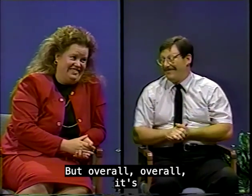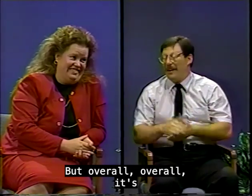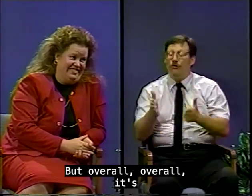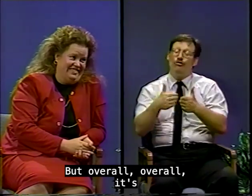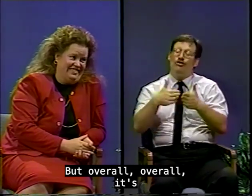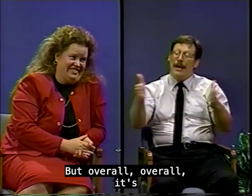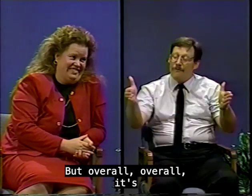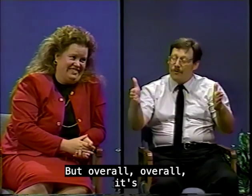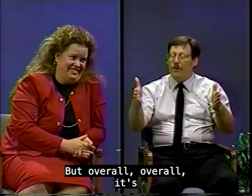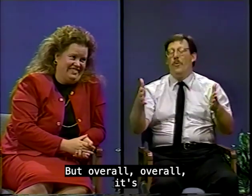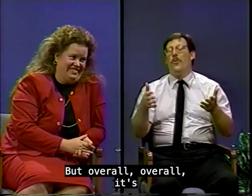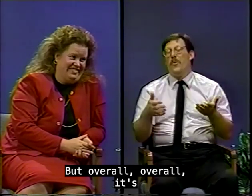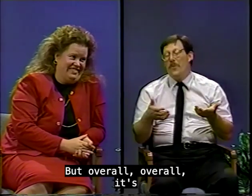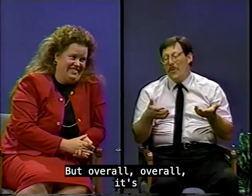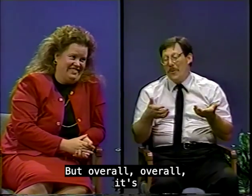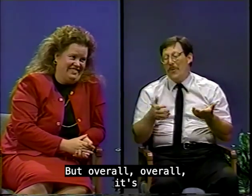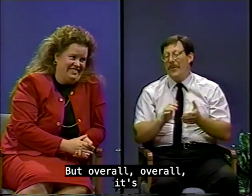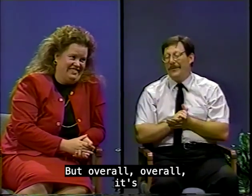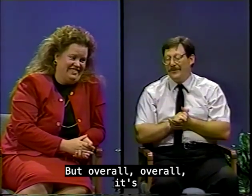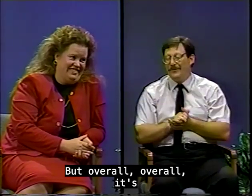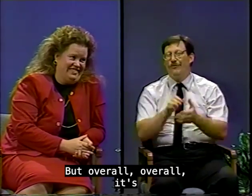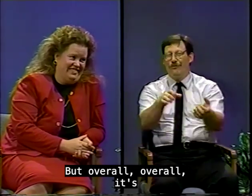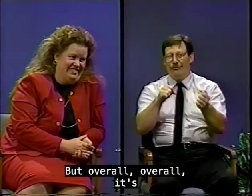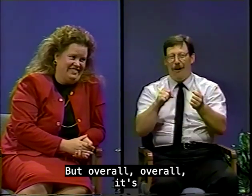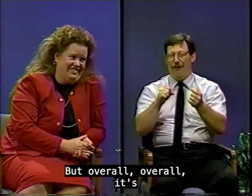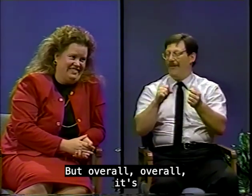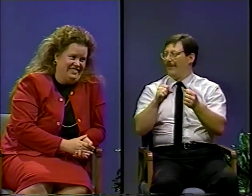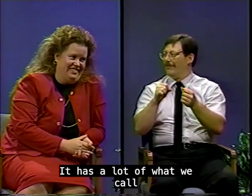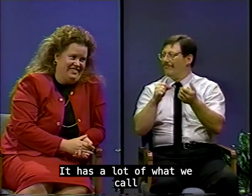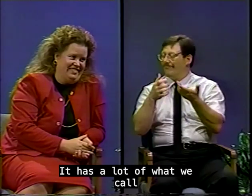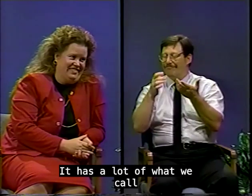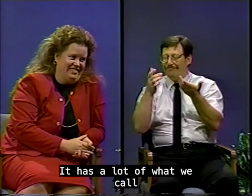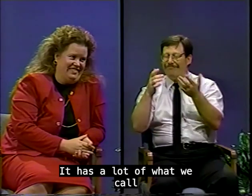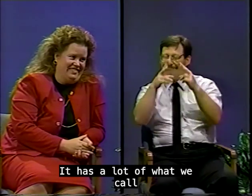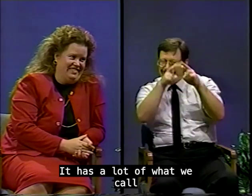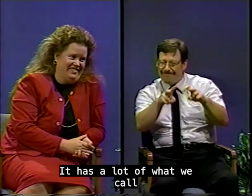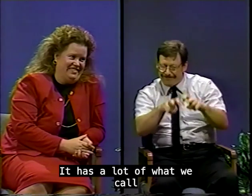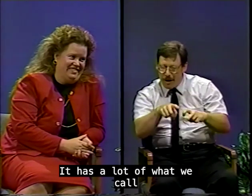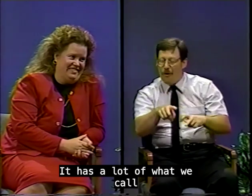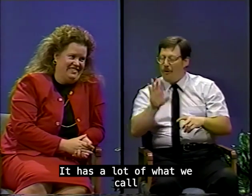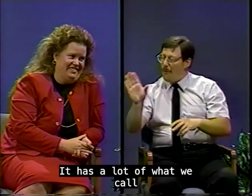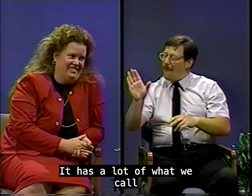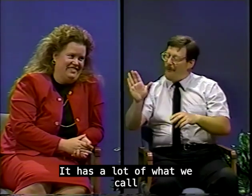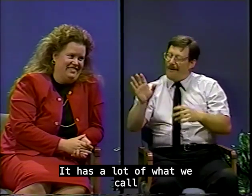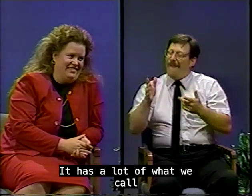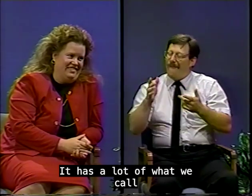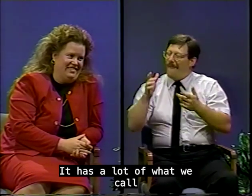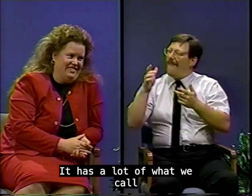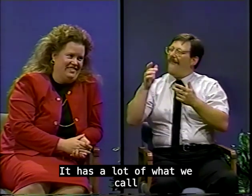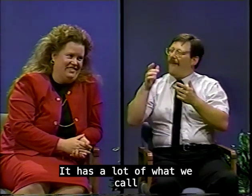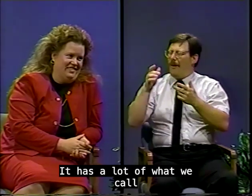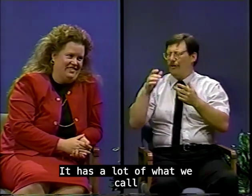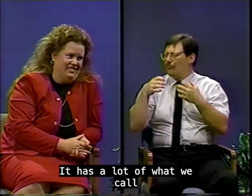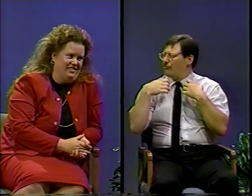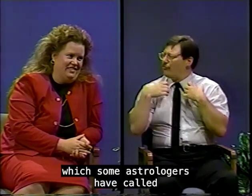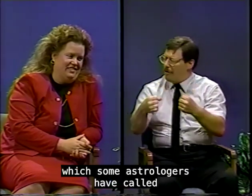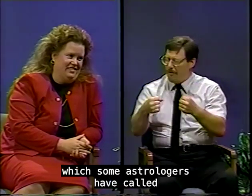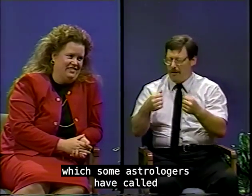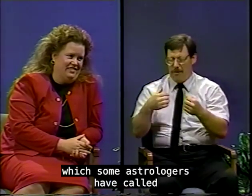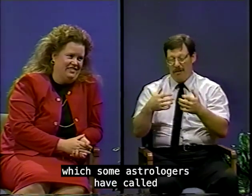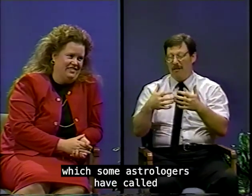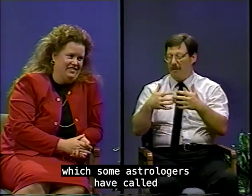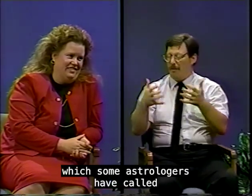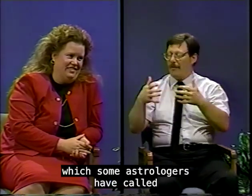pretty strong horoscope. It has a lot of what we call earth and fire signs in it,